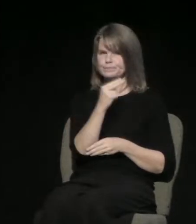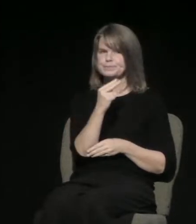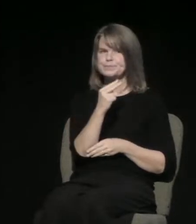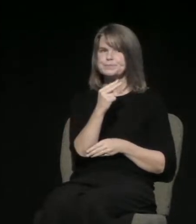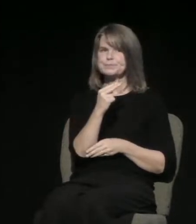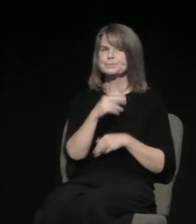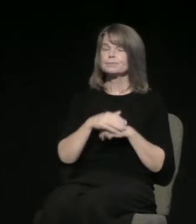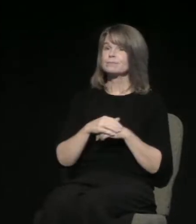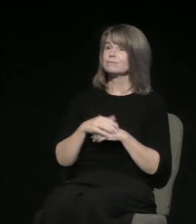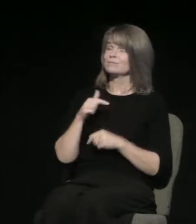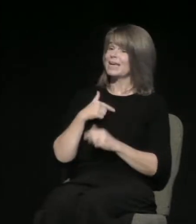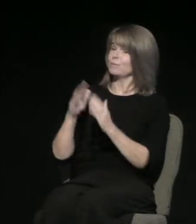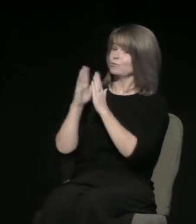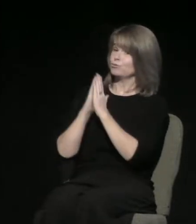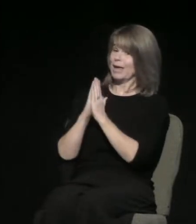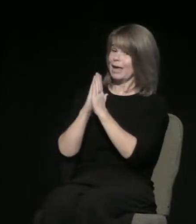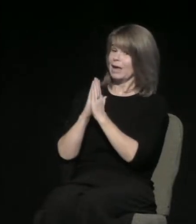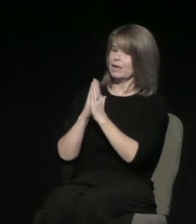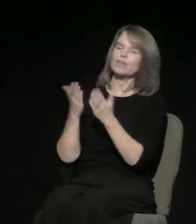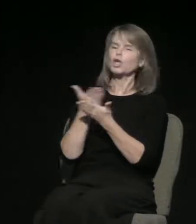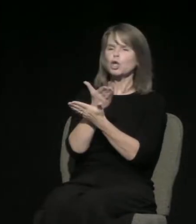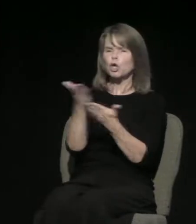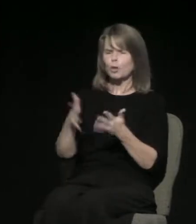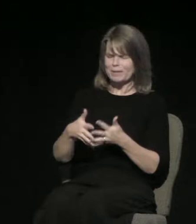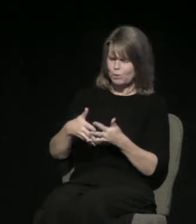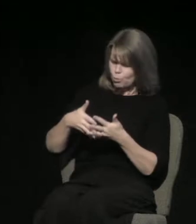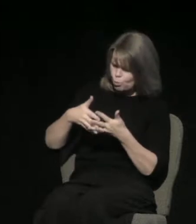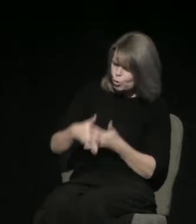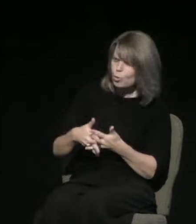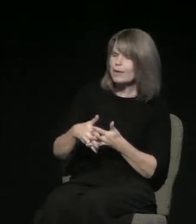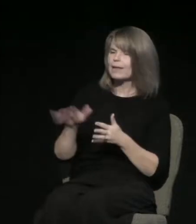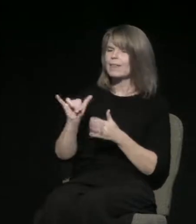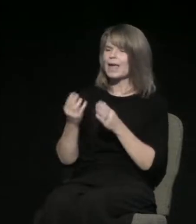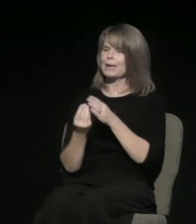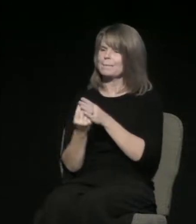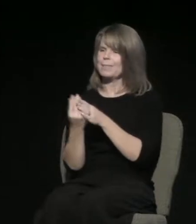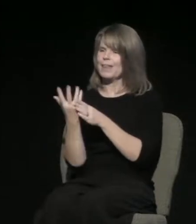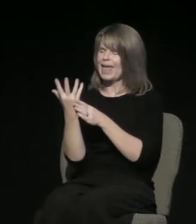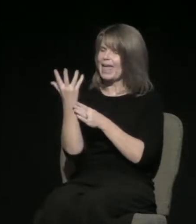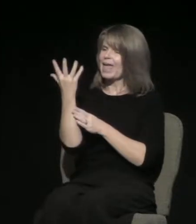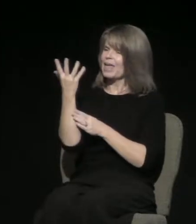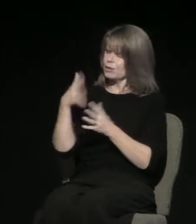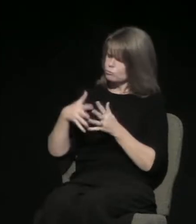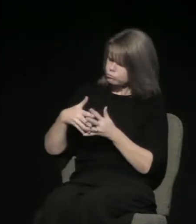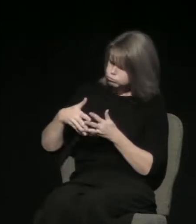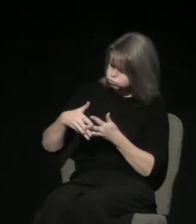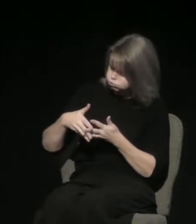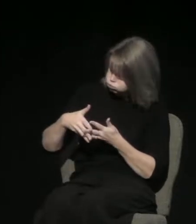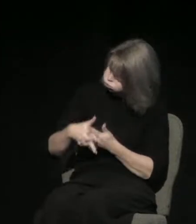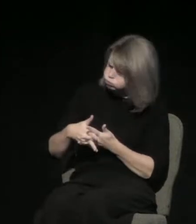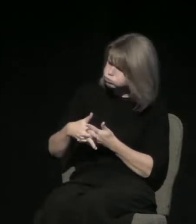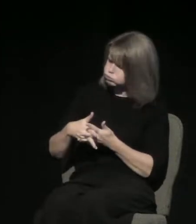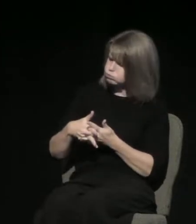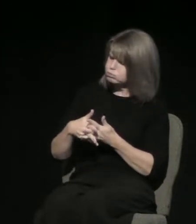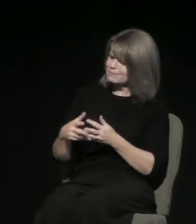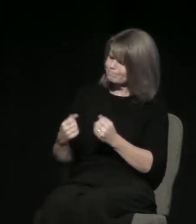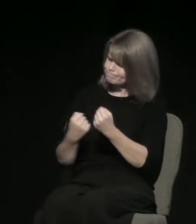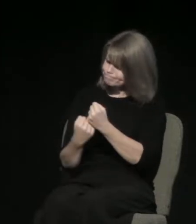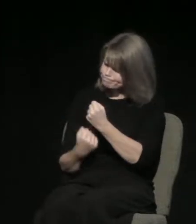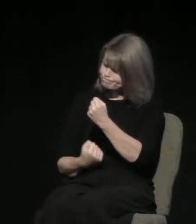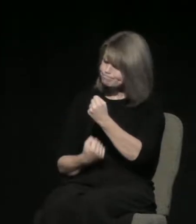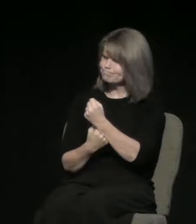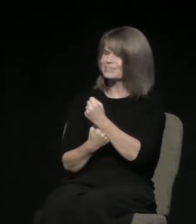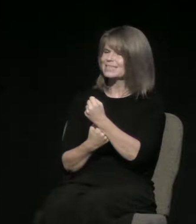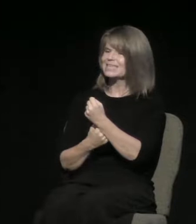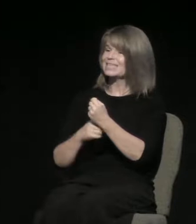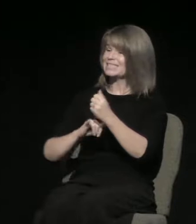He Says And I Pray That You Being Rooted Like A Plant With Roots Going Down Being Rooted And Established Like